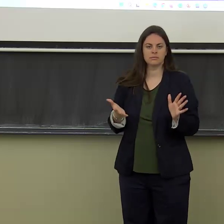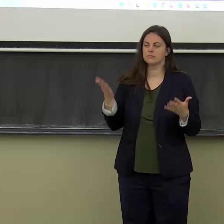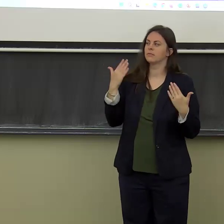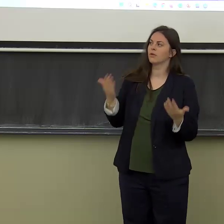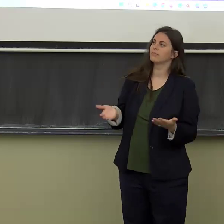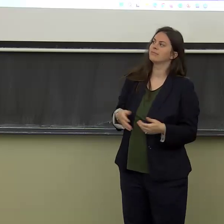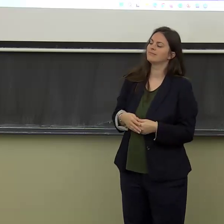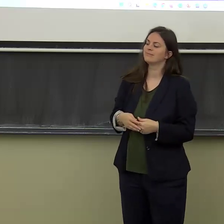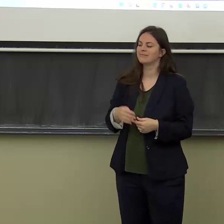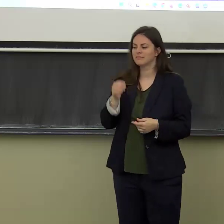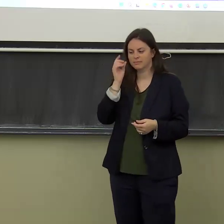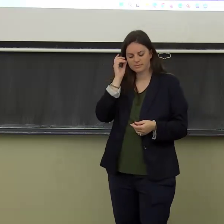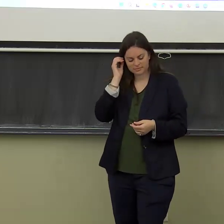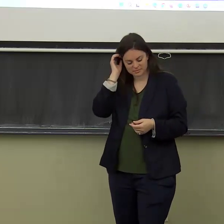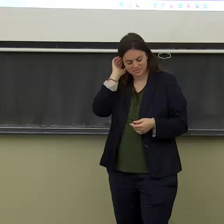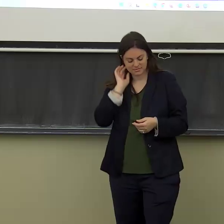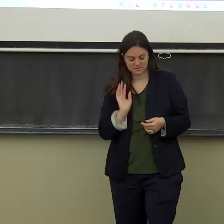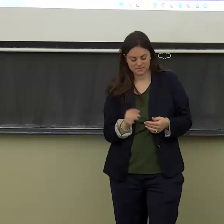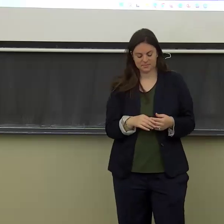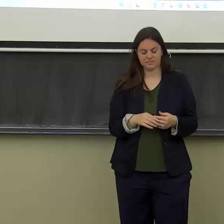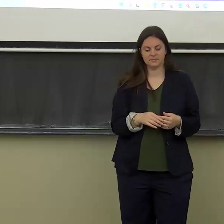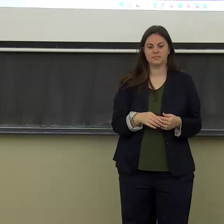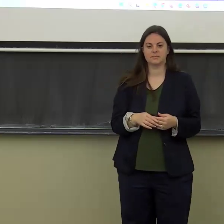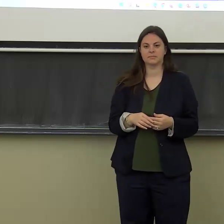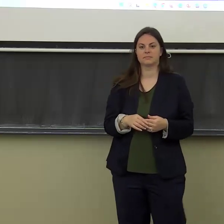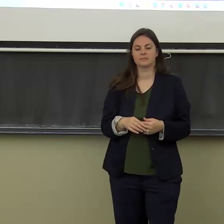ahead. I just want to say that I think